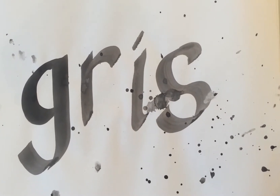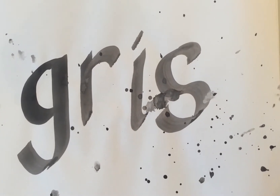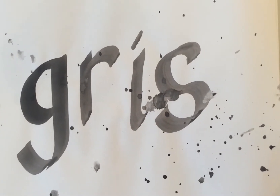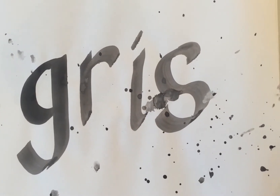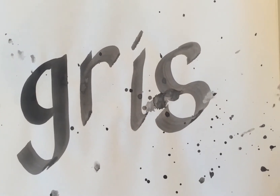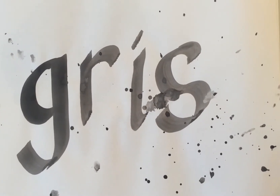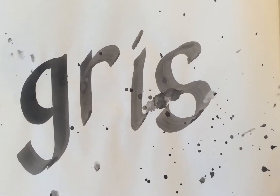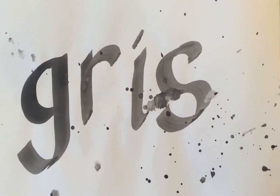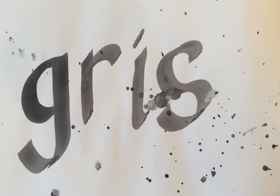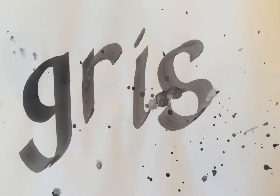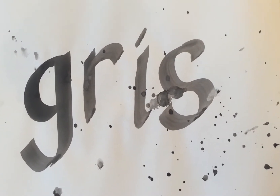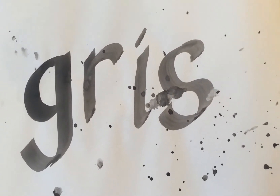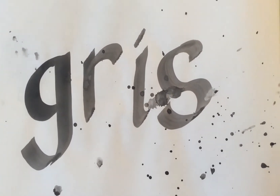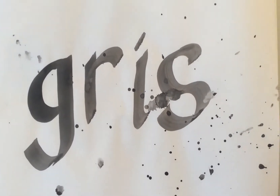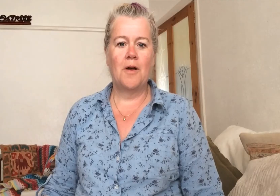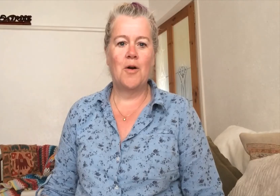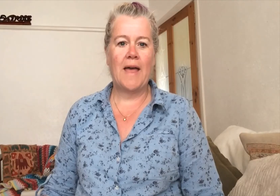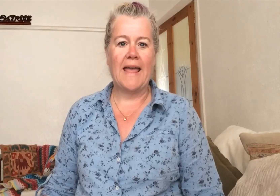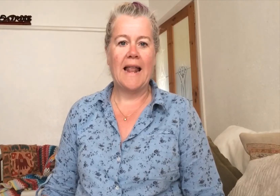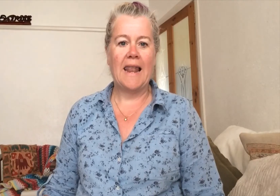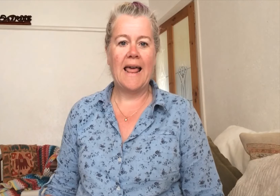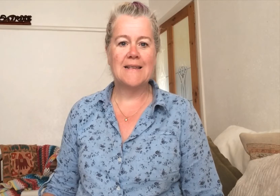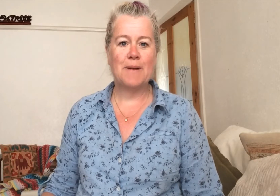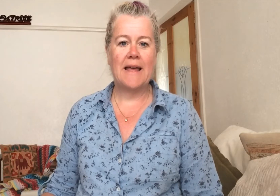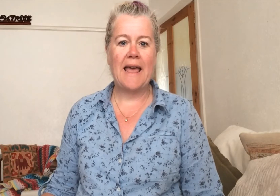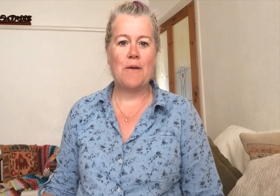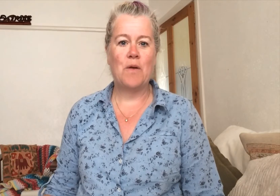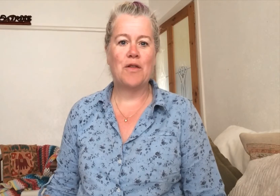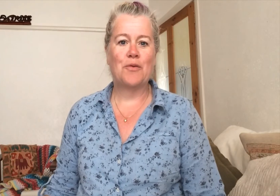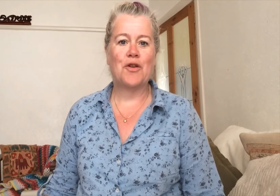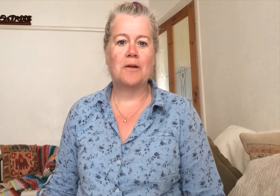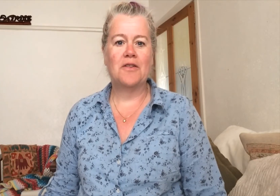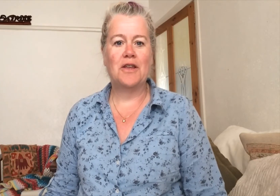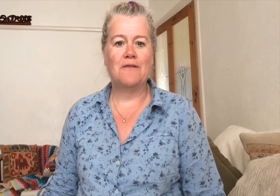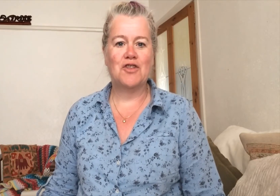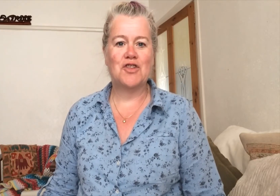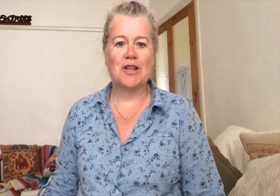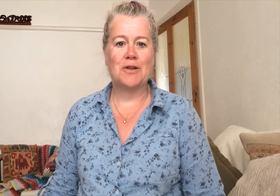gris. Okay, let's play a game with those colours that you've just learned.